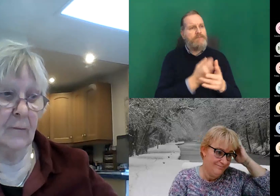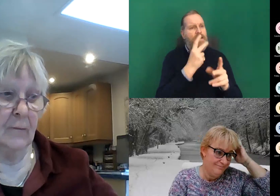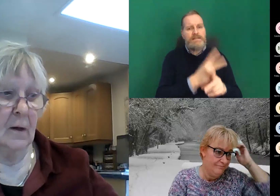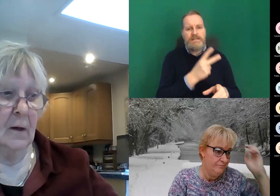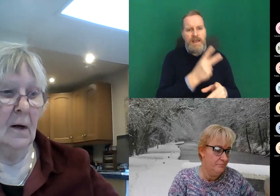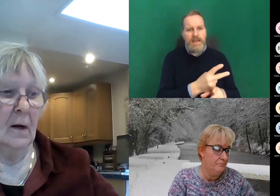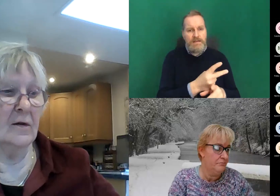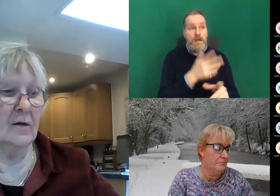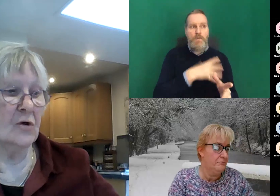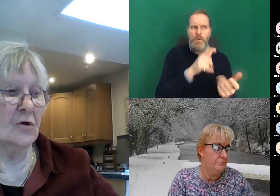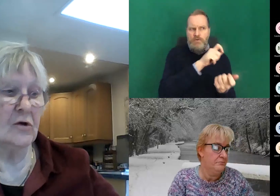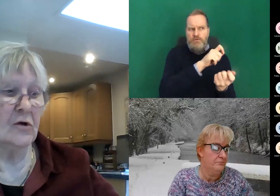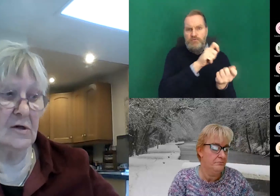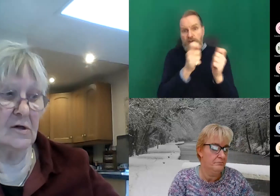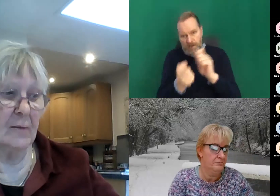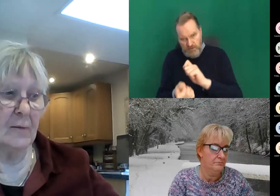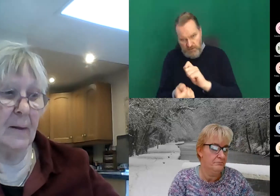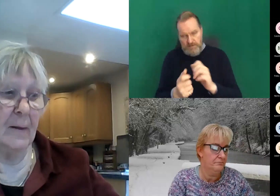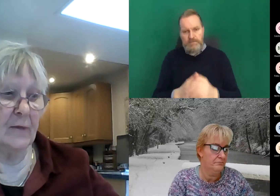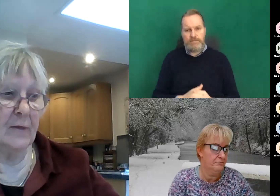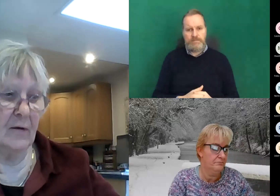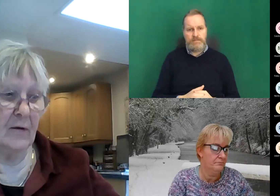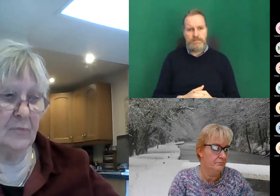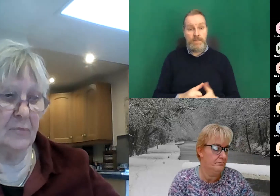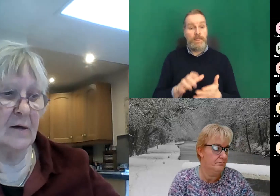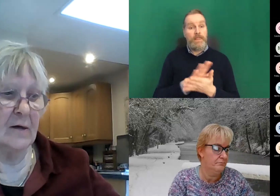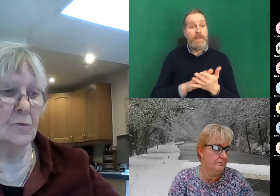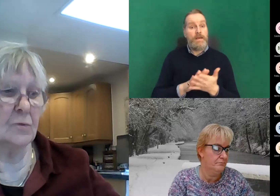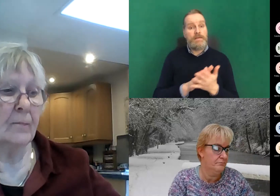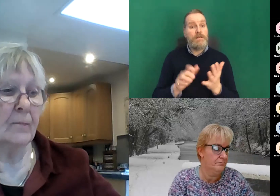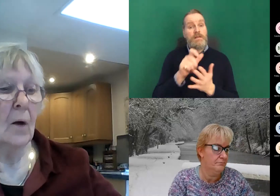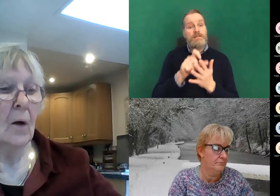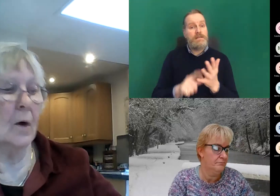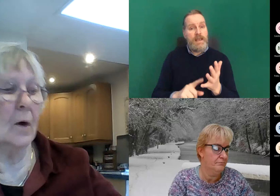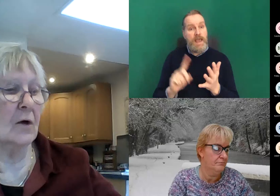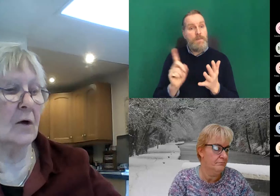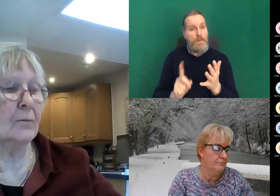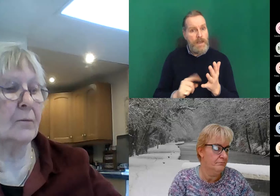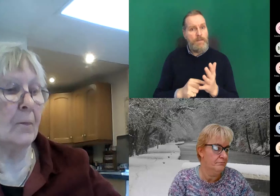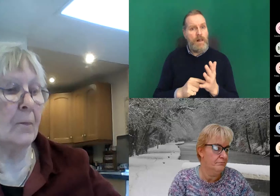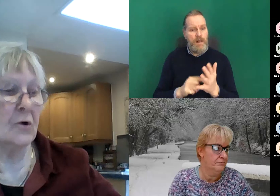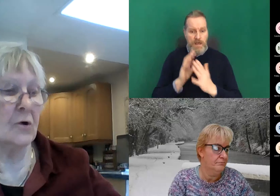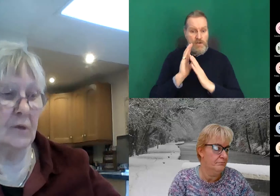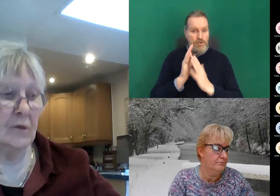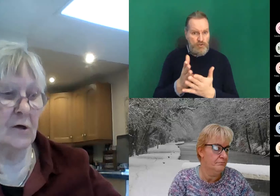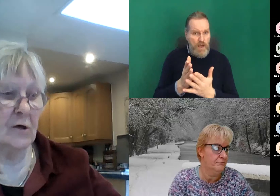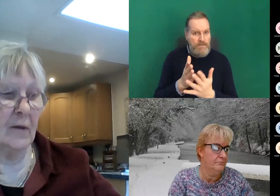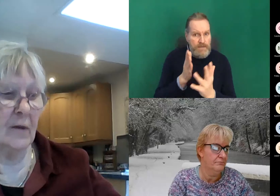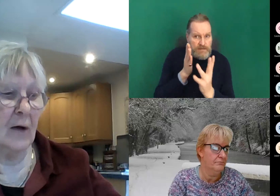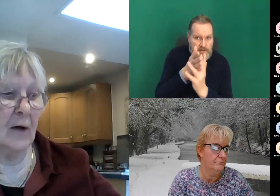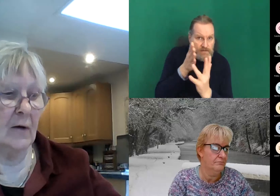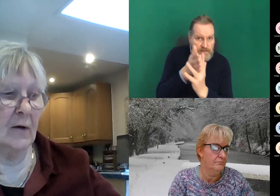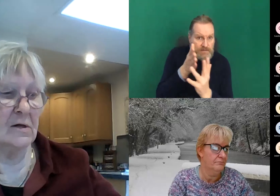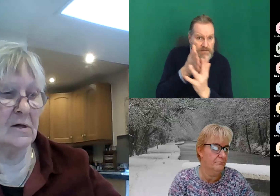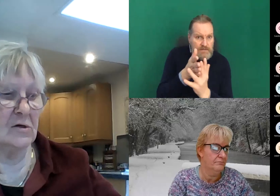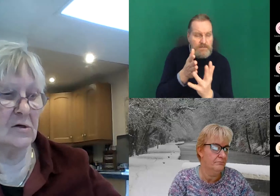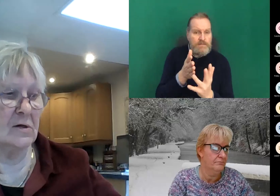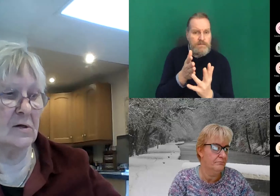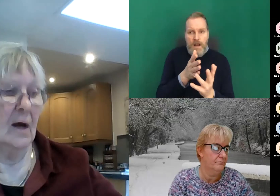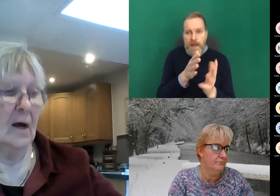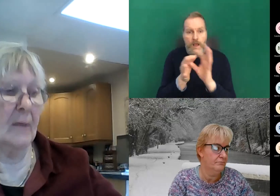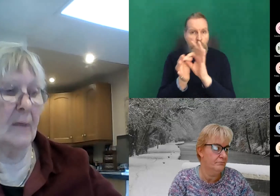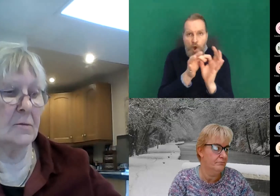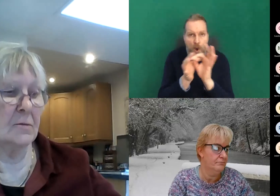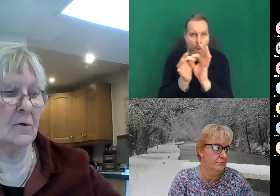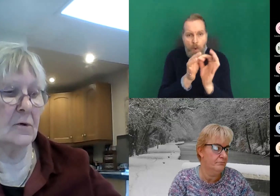model. In this new vision, disabled people and service providers would work in co-partnership, sharing the power in